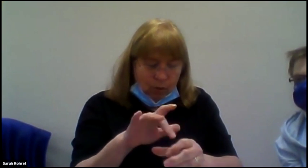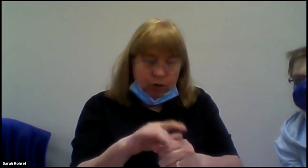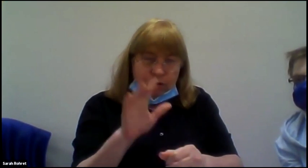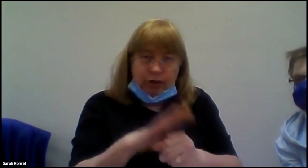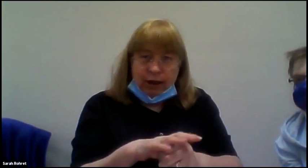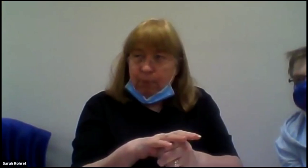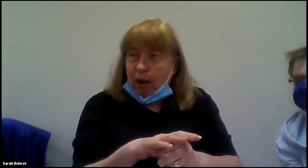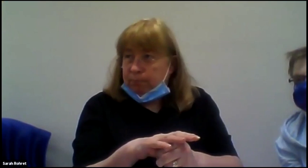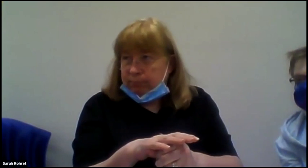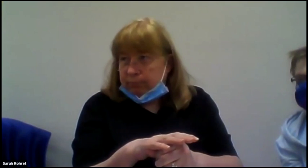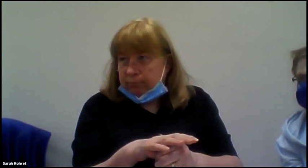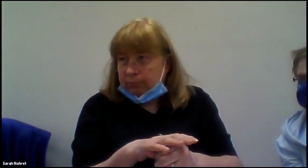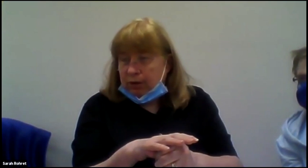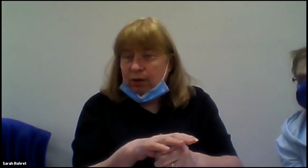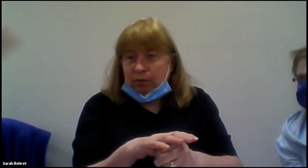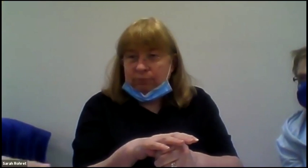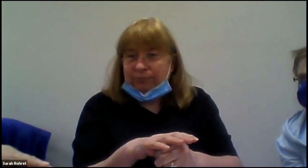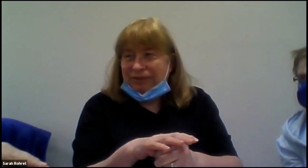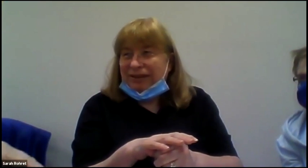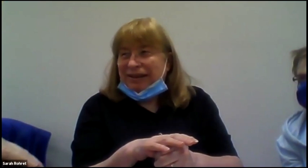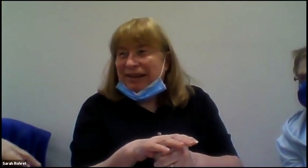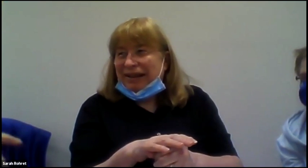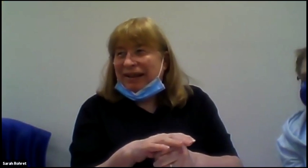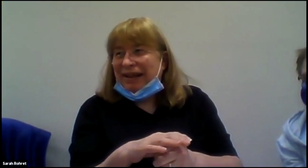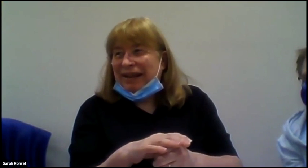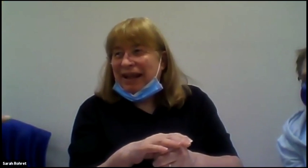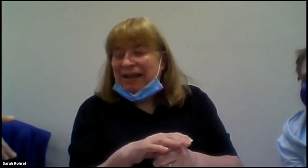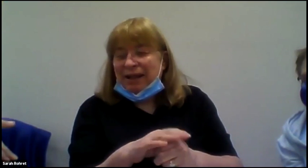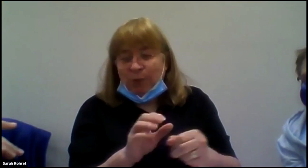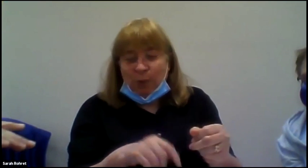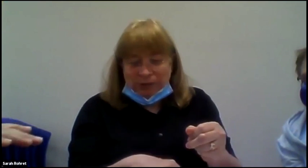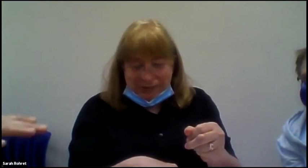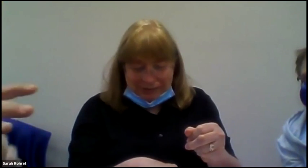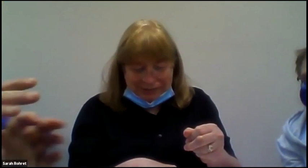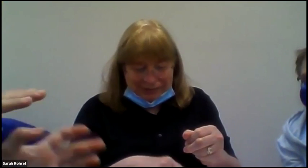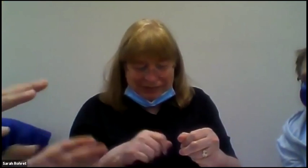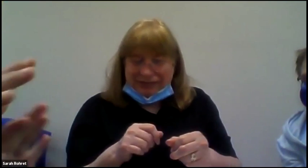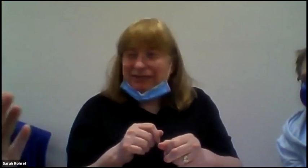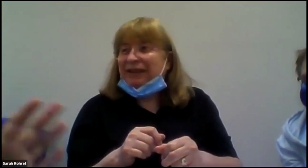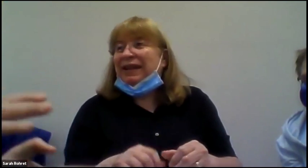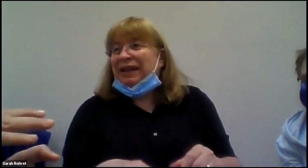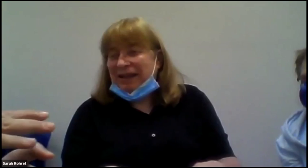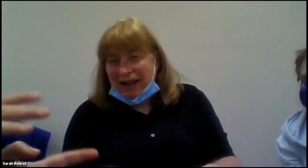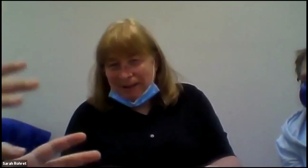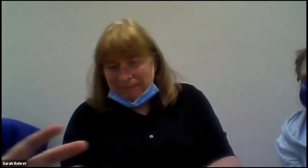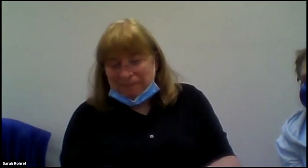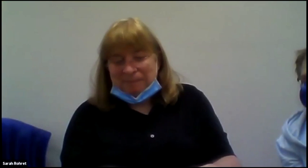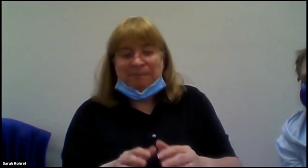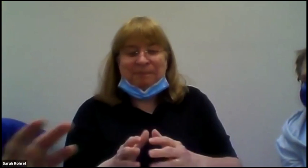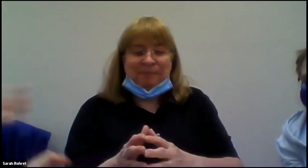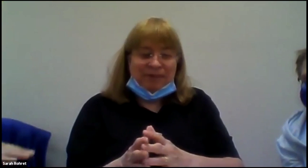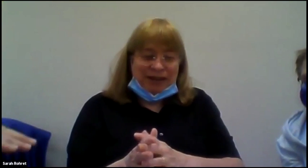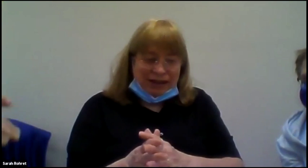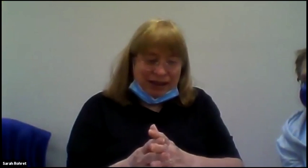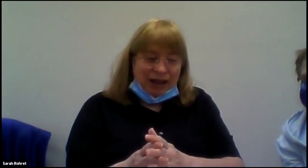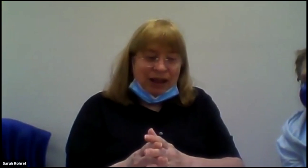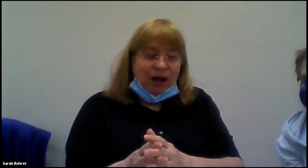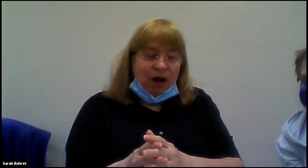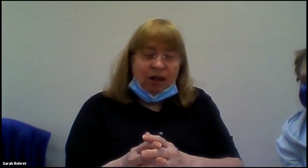So they pop. Yeah. I was gonna say that's very It's old. the regional soda pop versus soda versus pop. All the